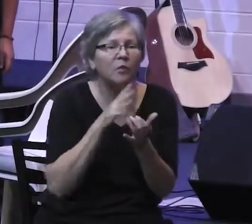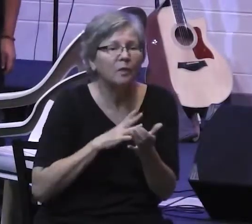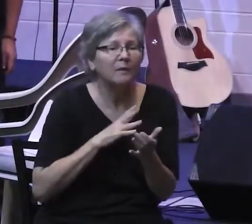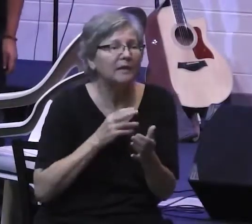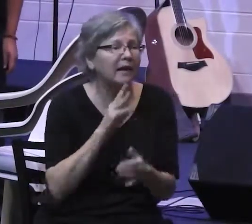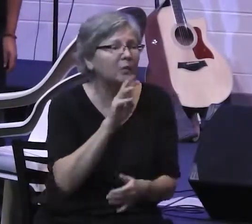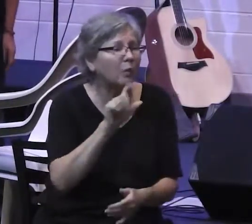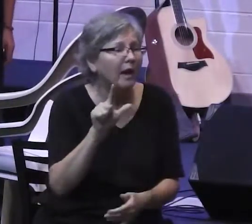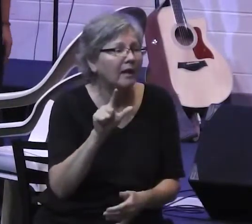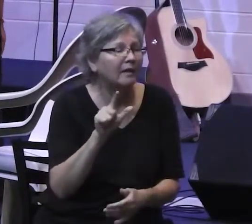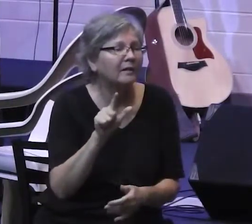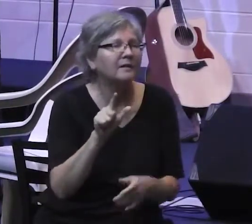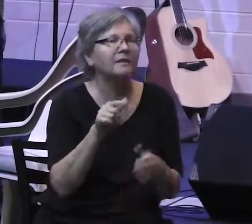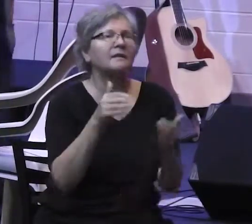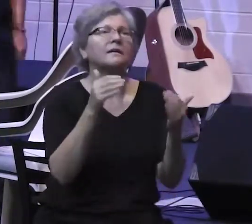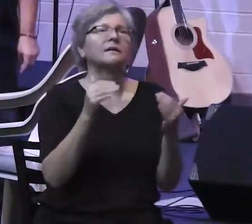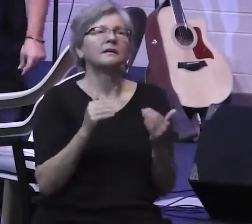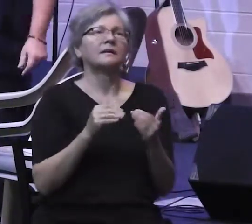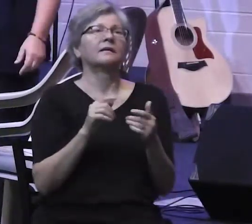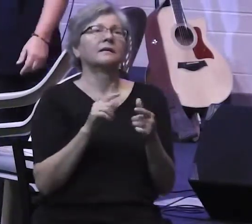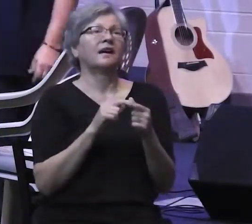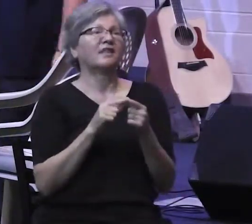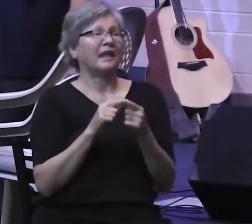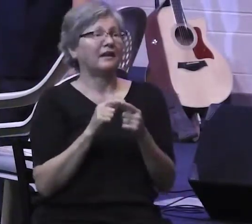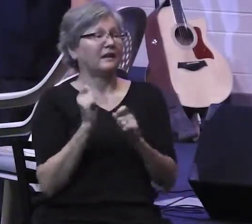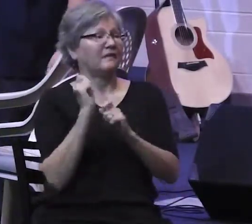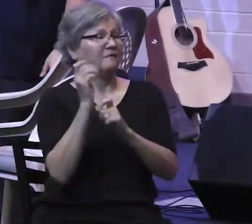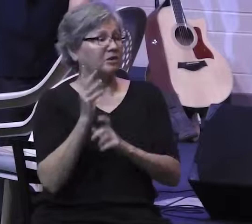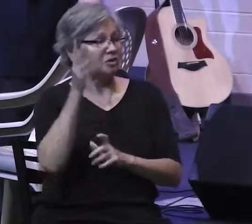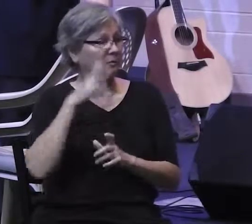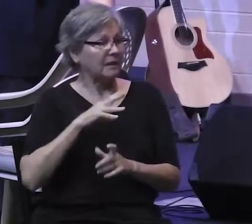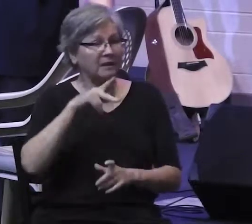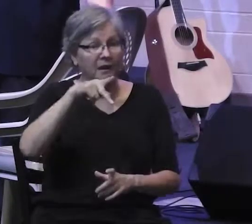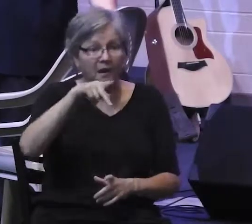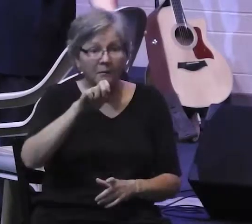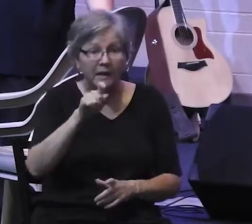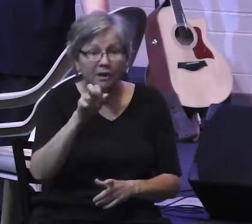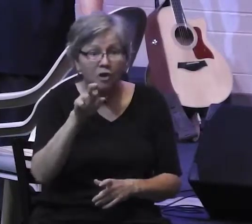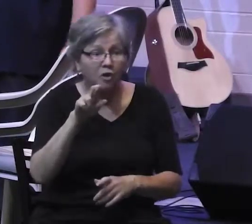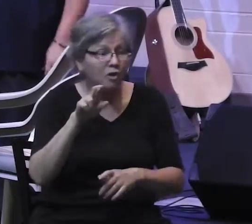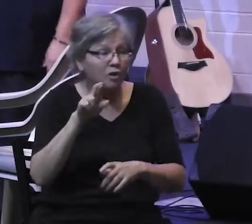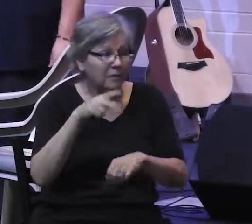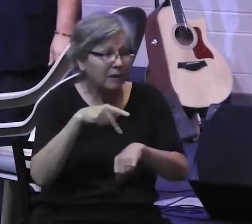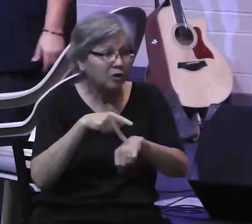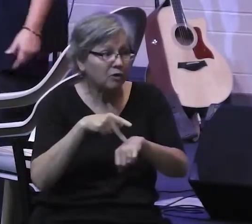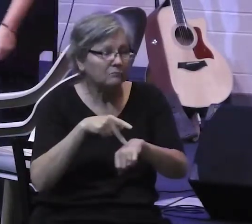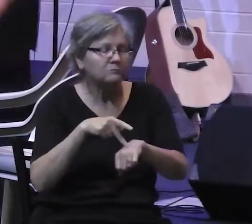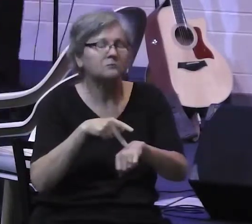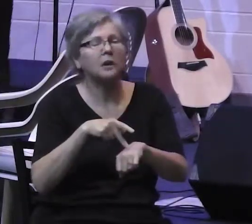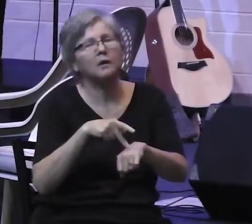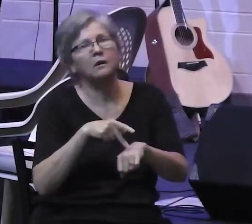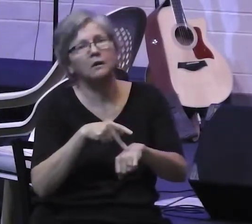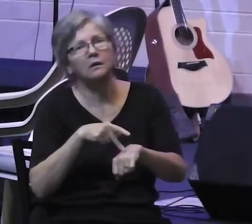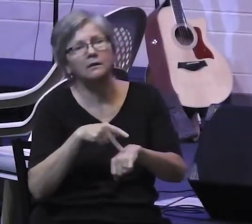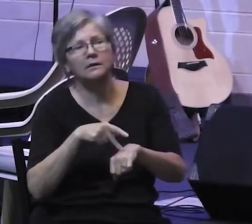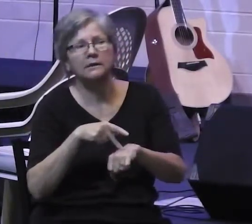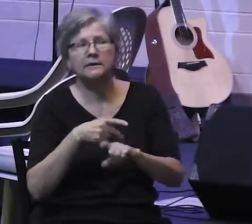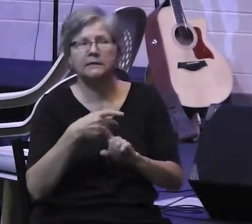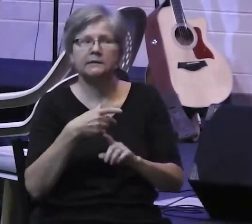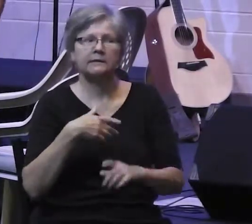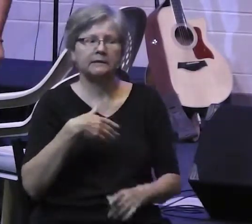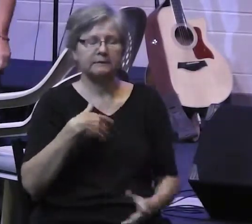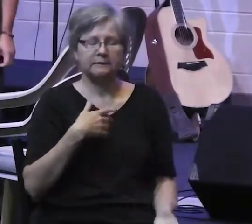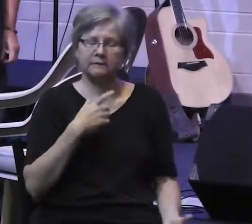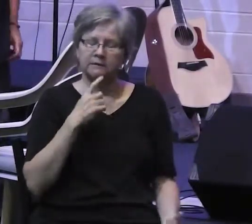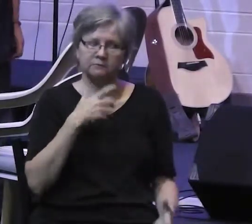There's the fisherman Peter who's got a temper like crazy, right? And he loves God, means well, but he keeps turning and